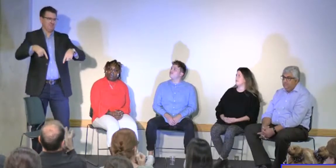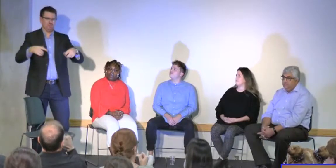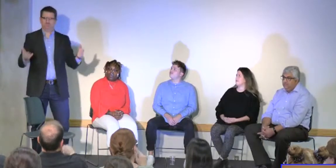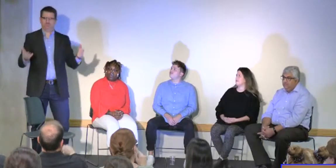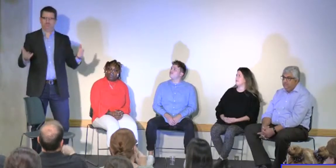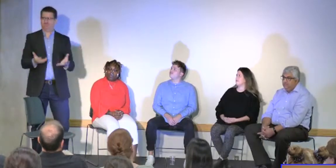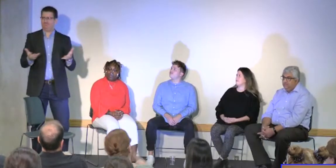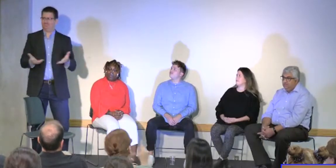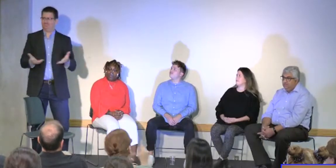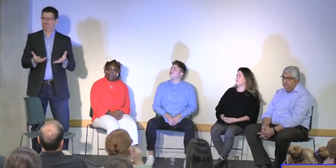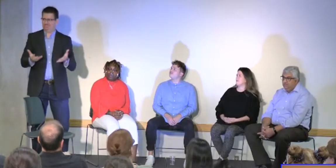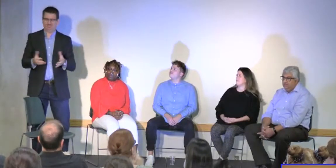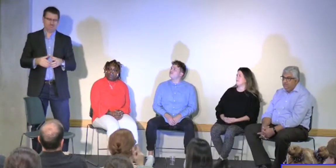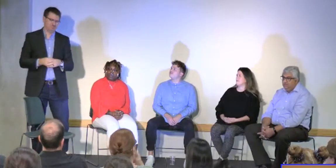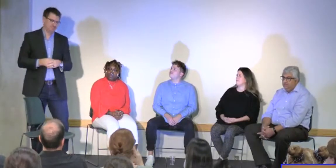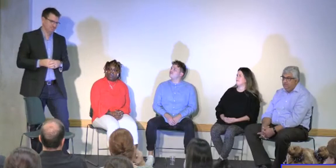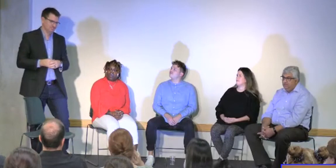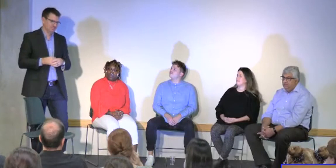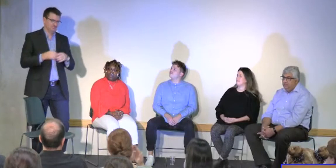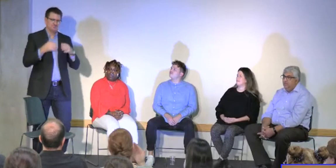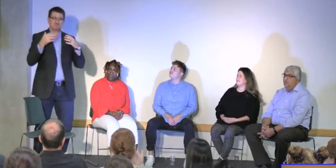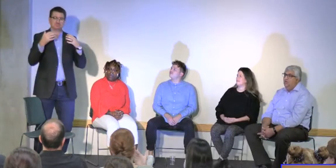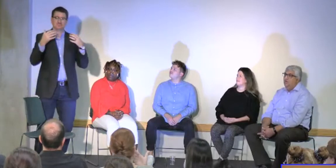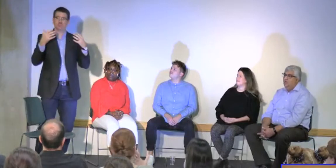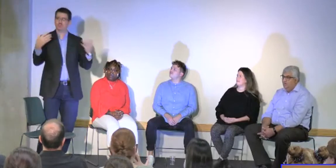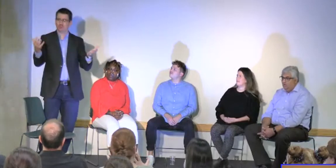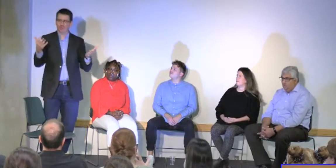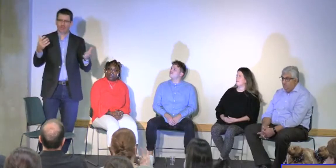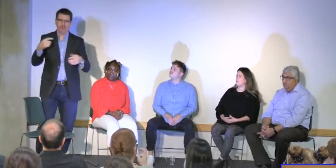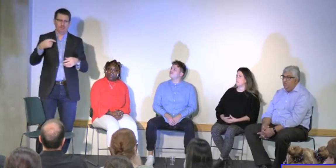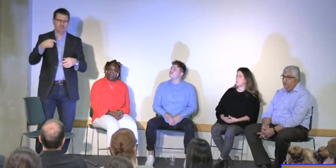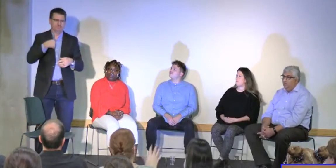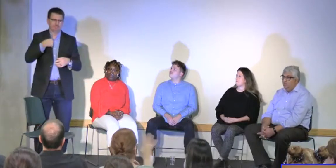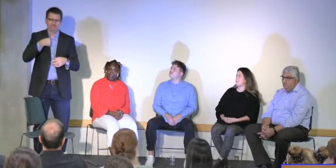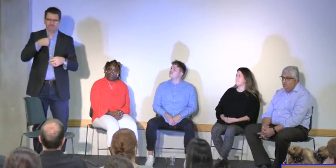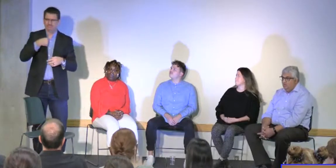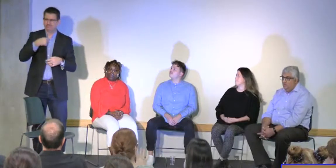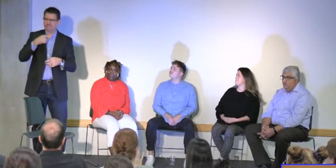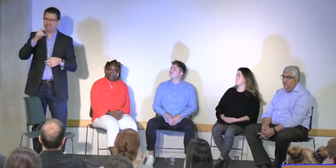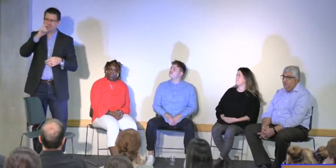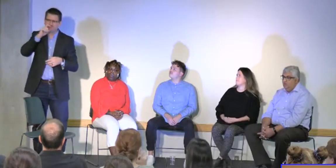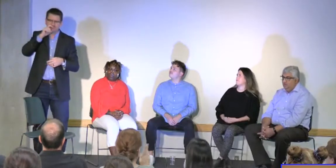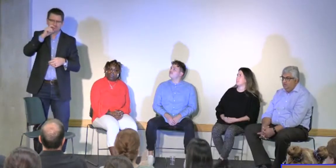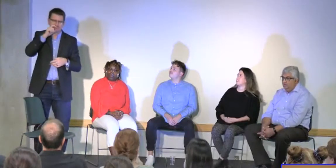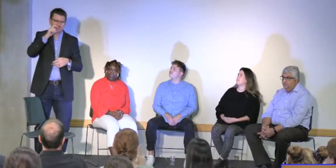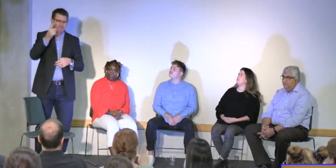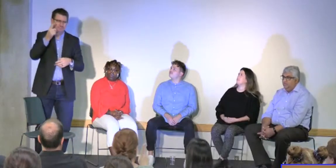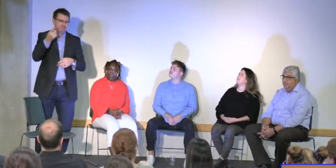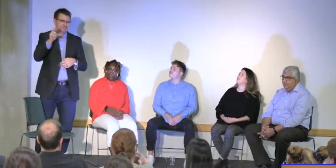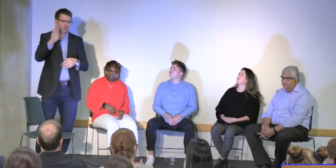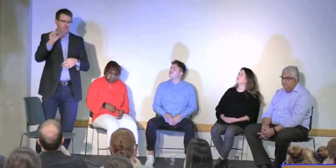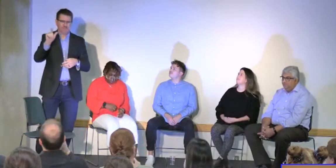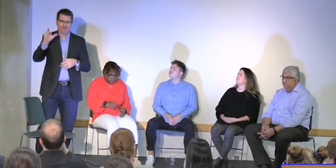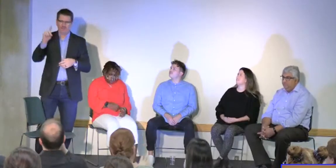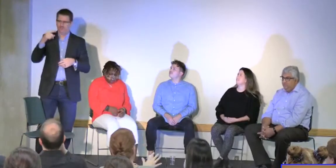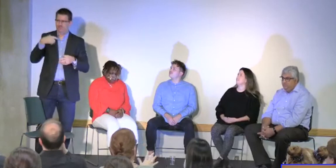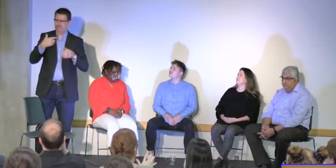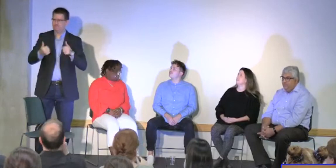That conference has become nationally as well as internationally known across our field, so we're really grateful for that. By